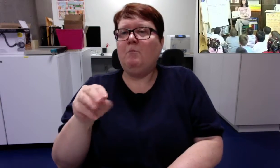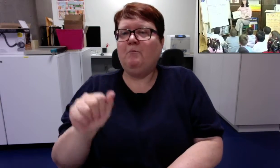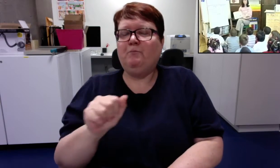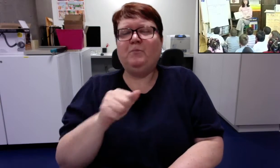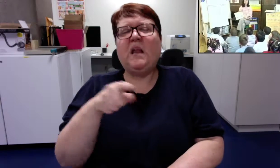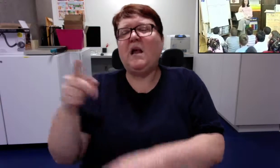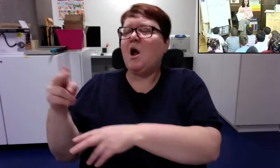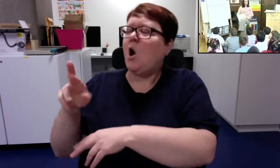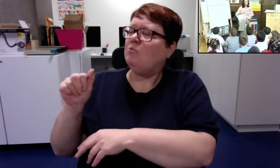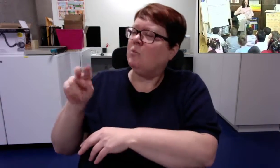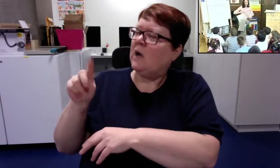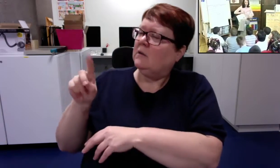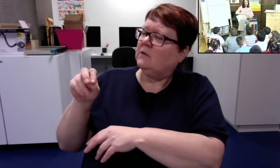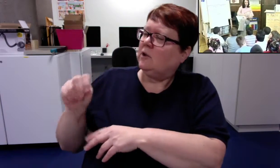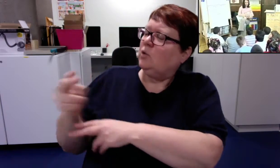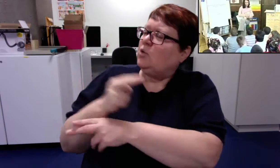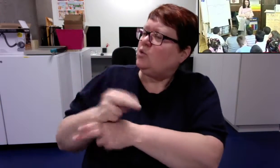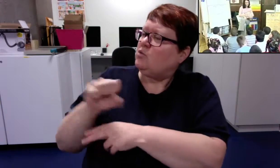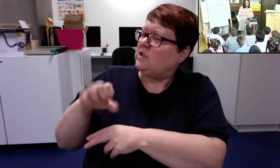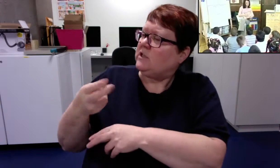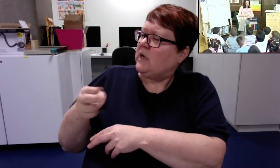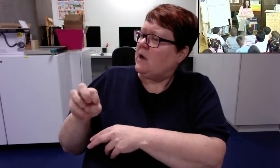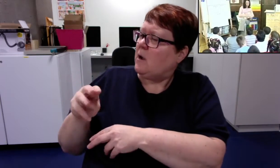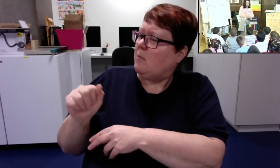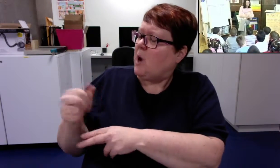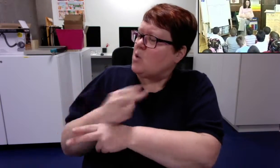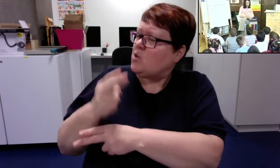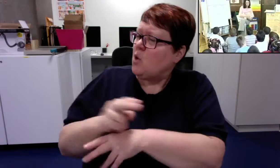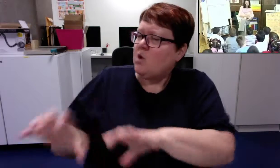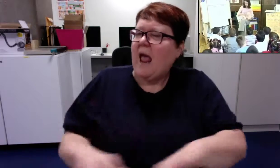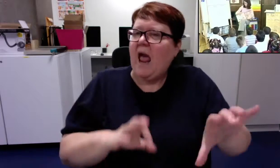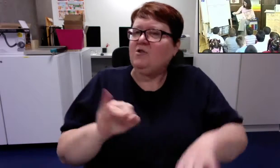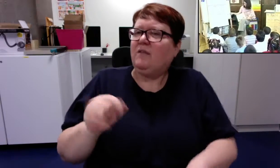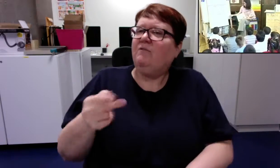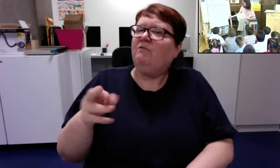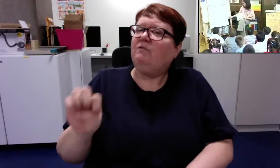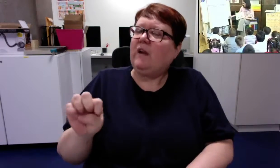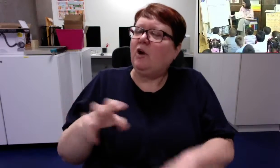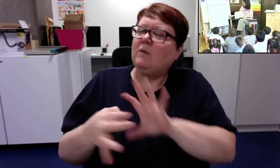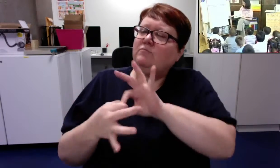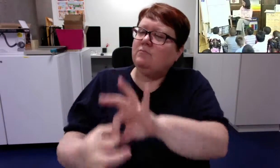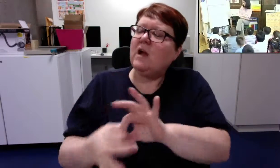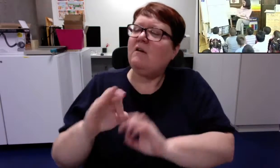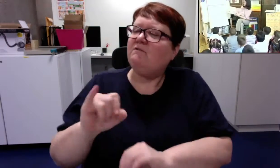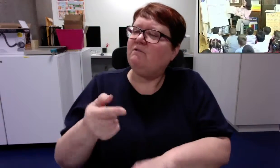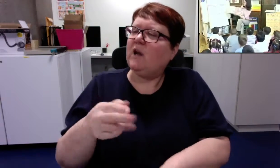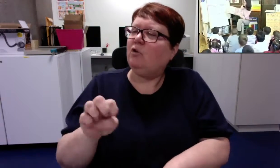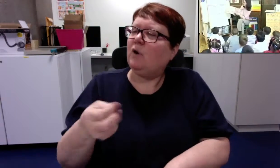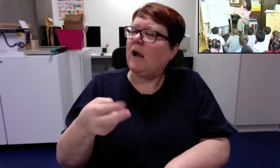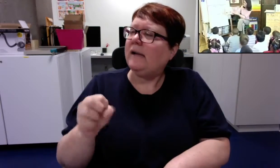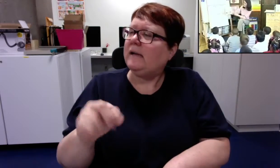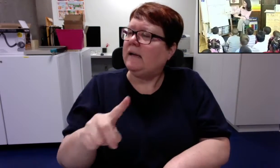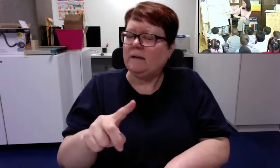think about an action figure and related it to the word figureheads. Let's read on and see.